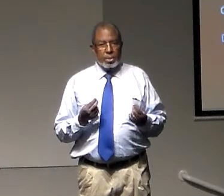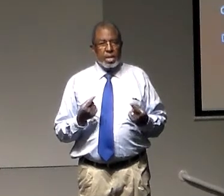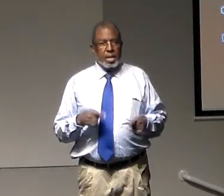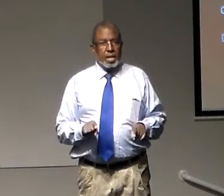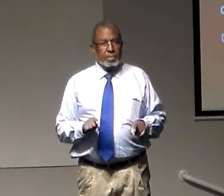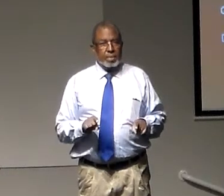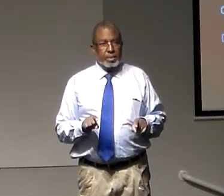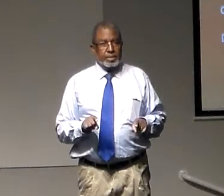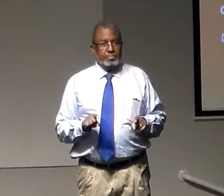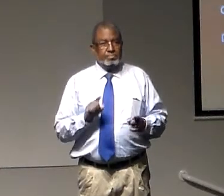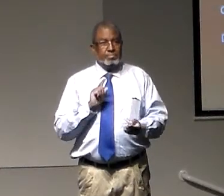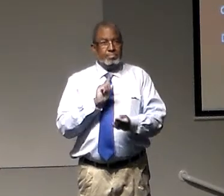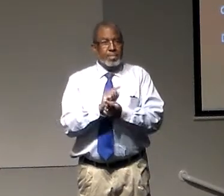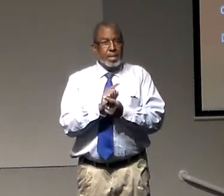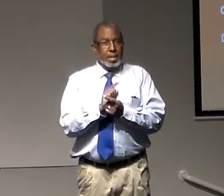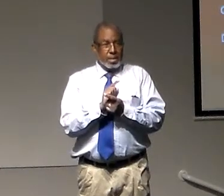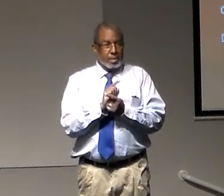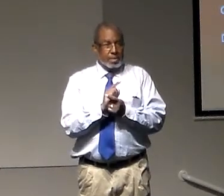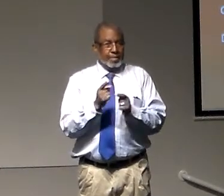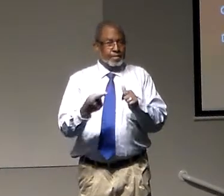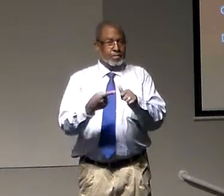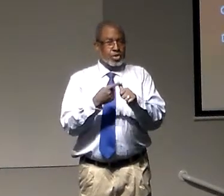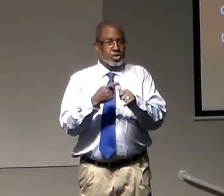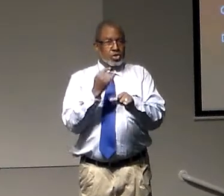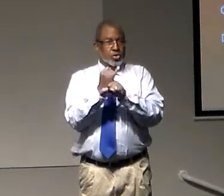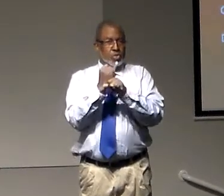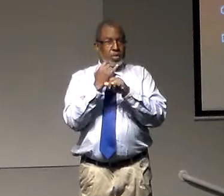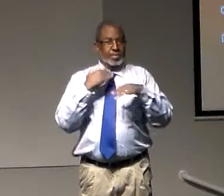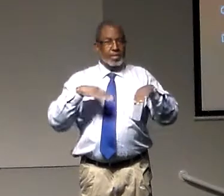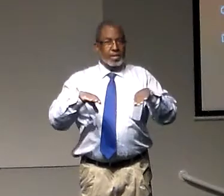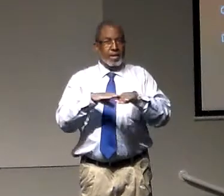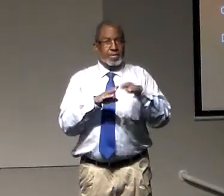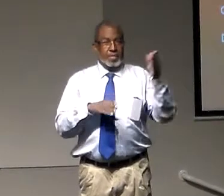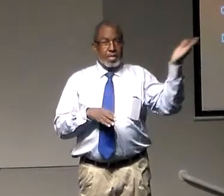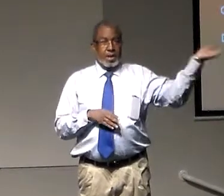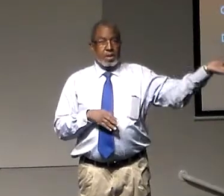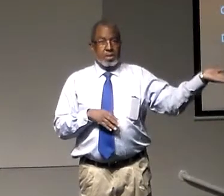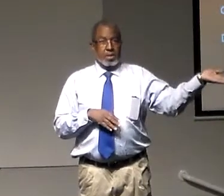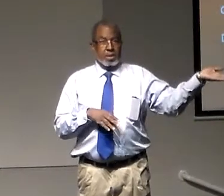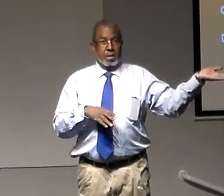What do I need to do? What happened? That's when I met my first institute of the deaf there.